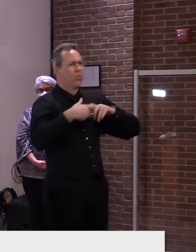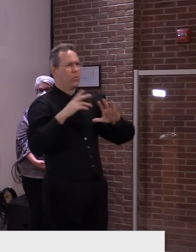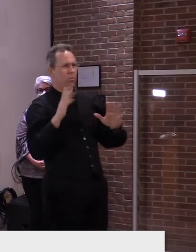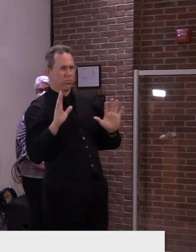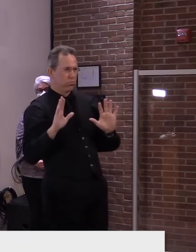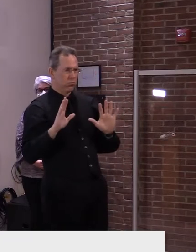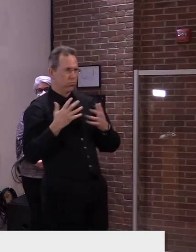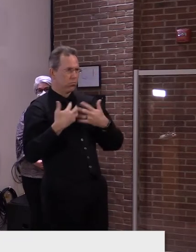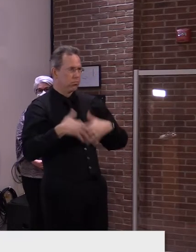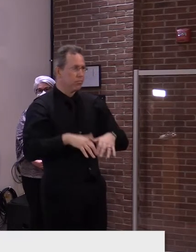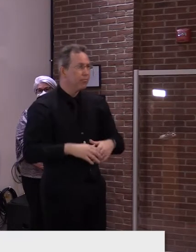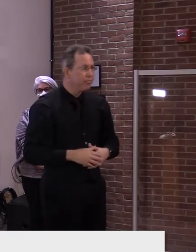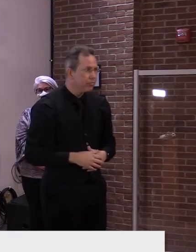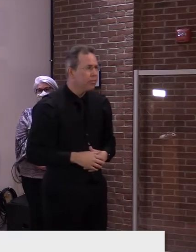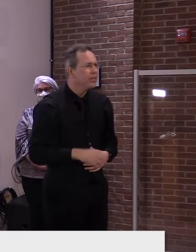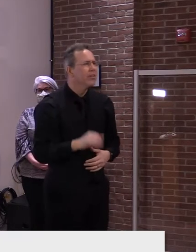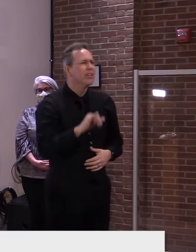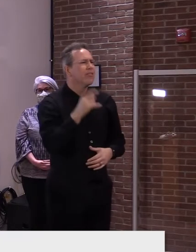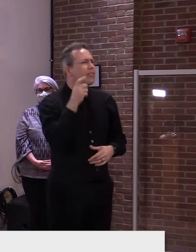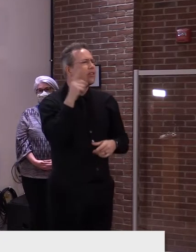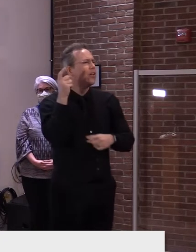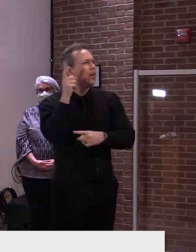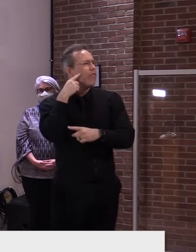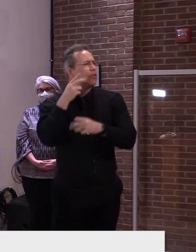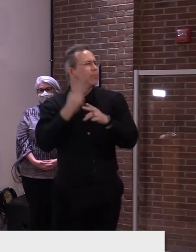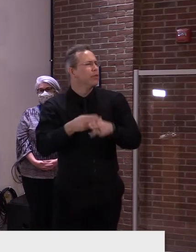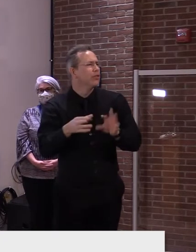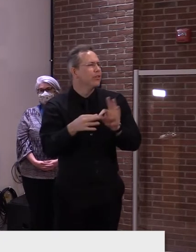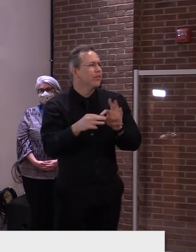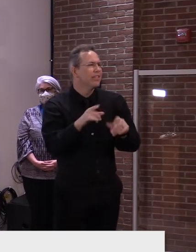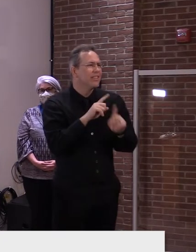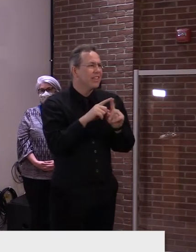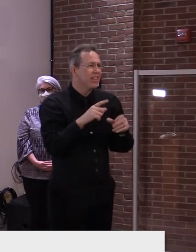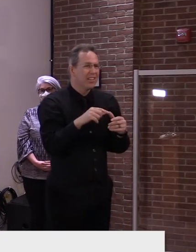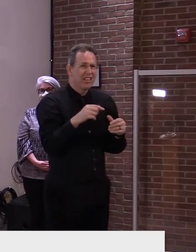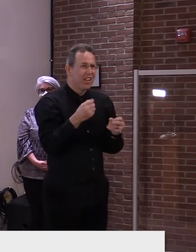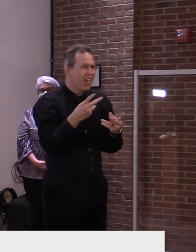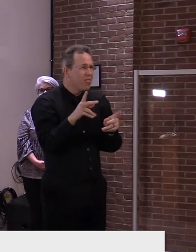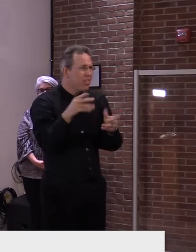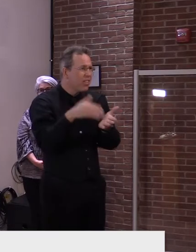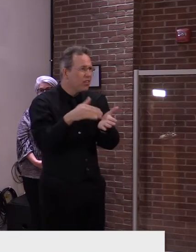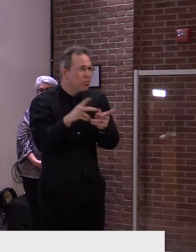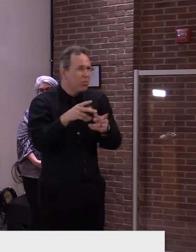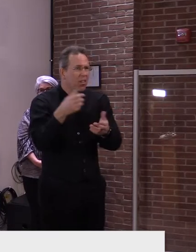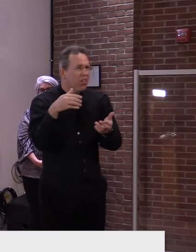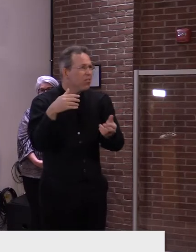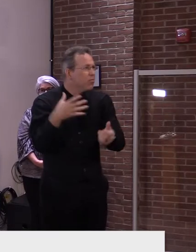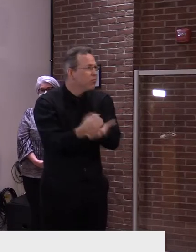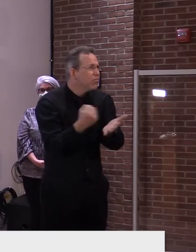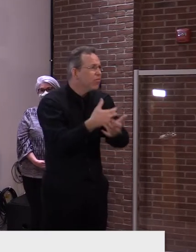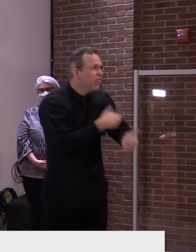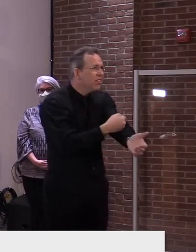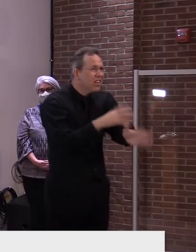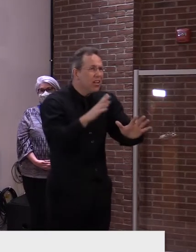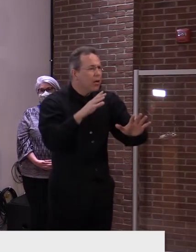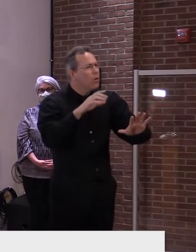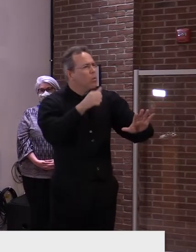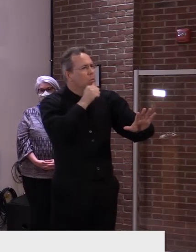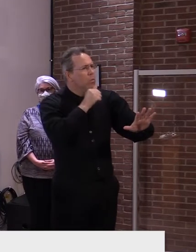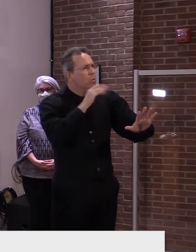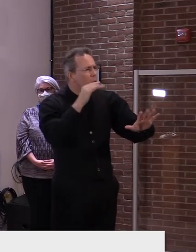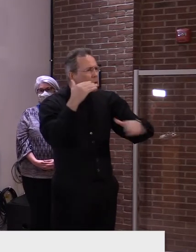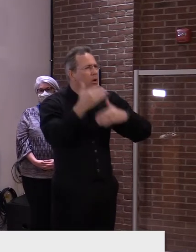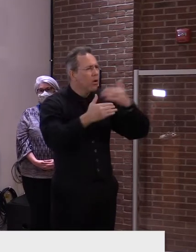governor said, it's 18,100 people that either have been vaccinated or will be vaccinated because they've scheduled an